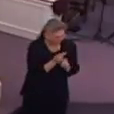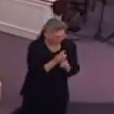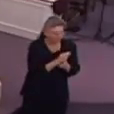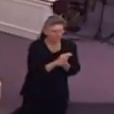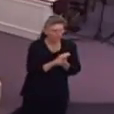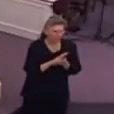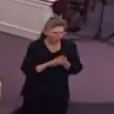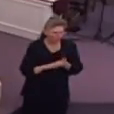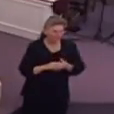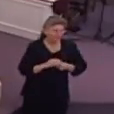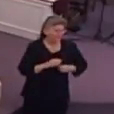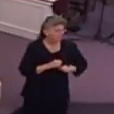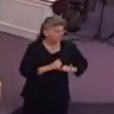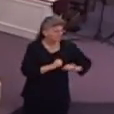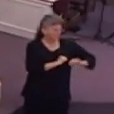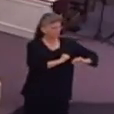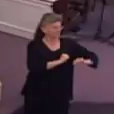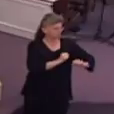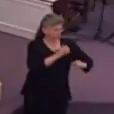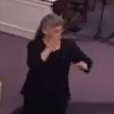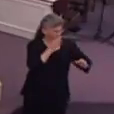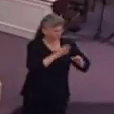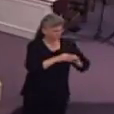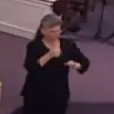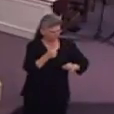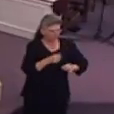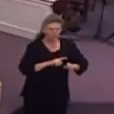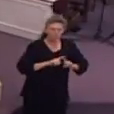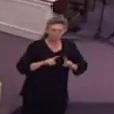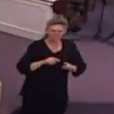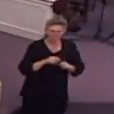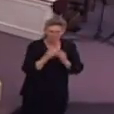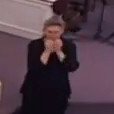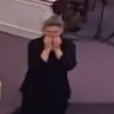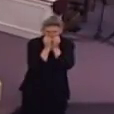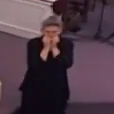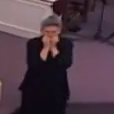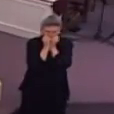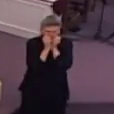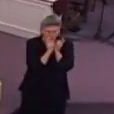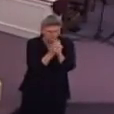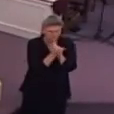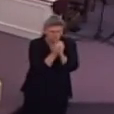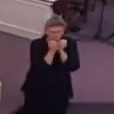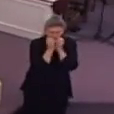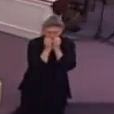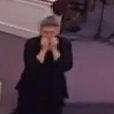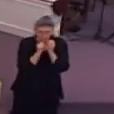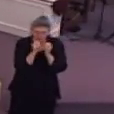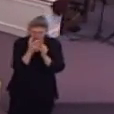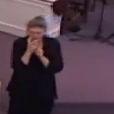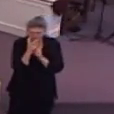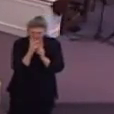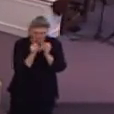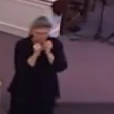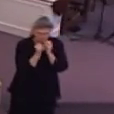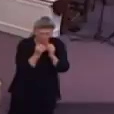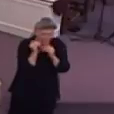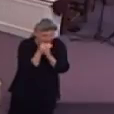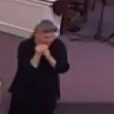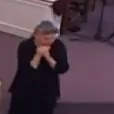defenders of the faith one minute, and yet they can become insecure and unstable and disbelieving